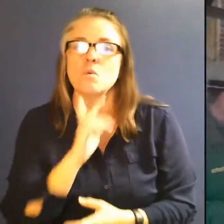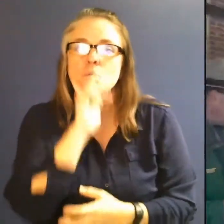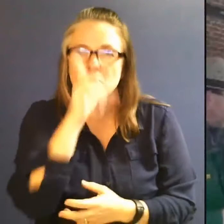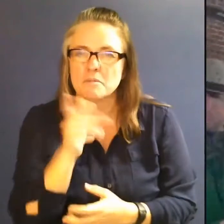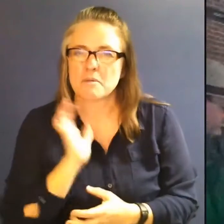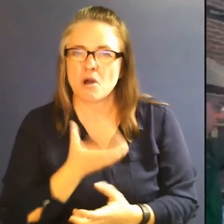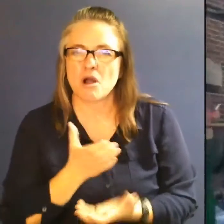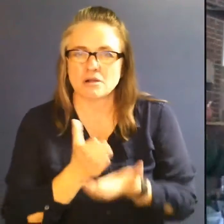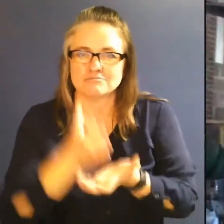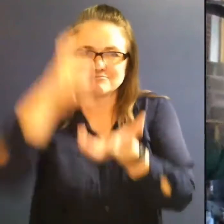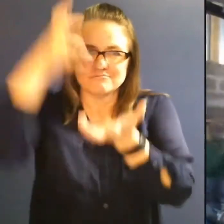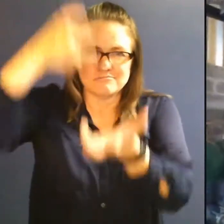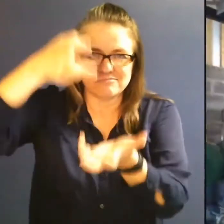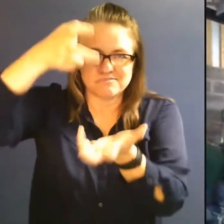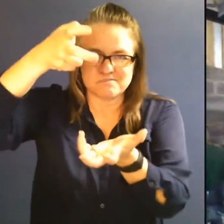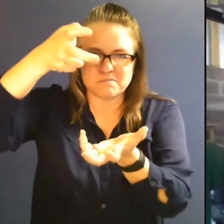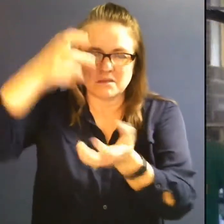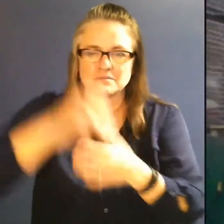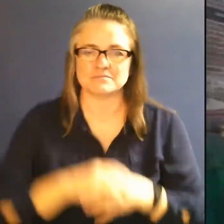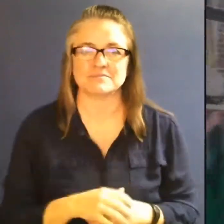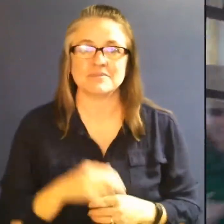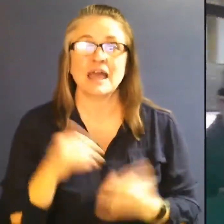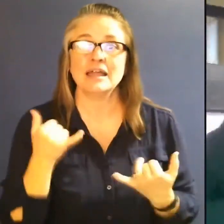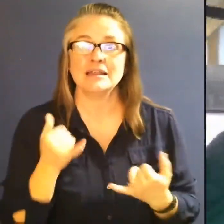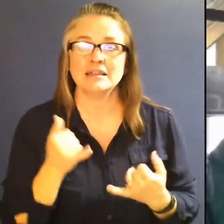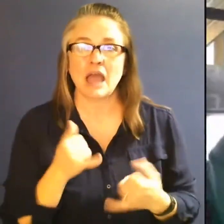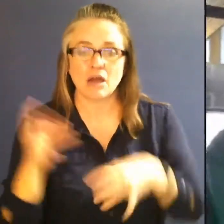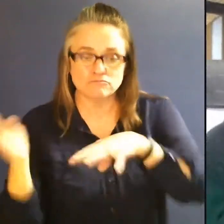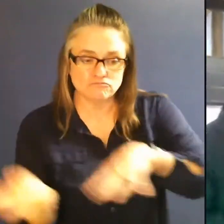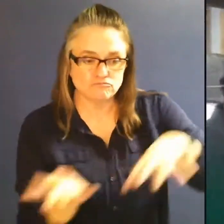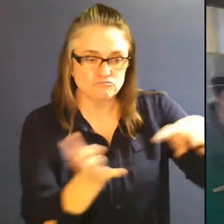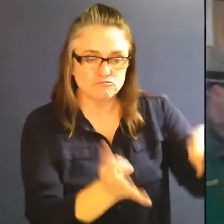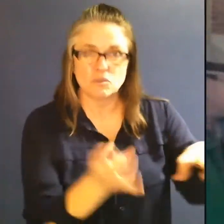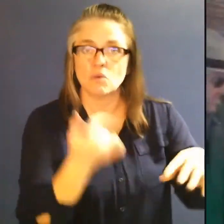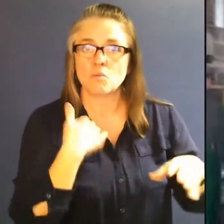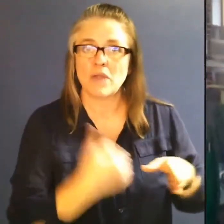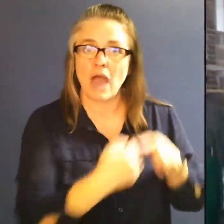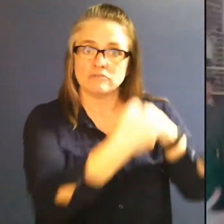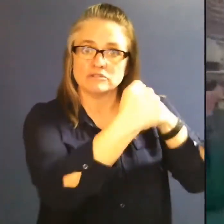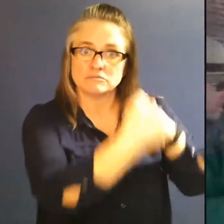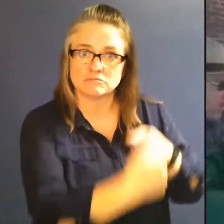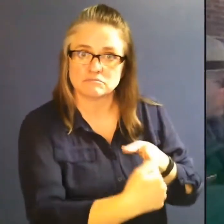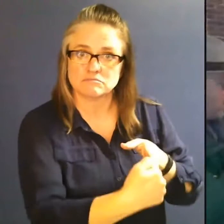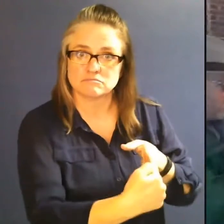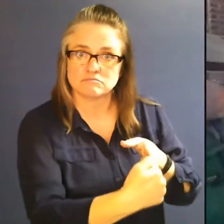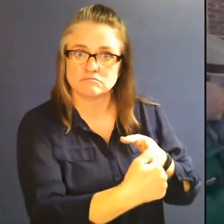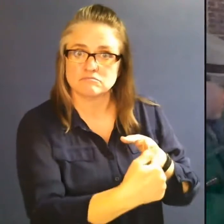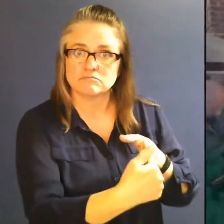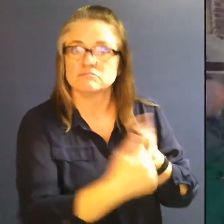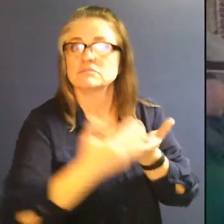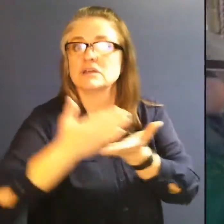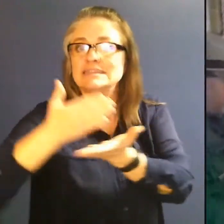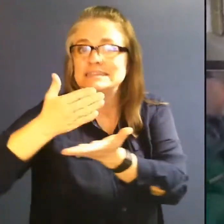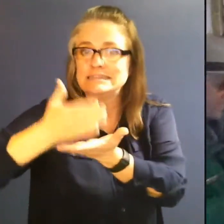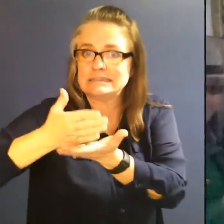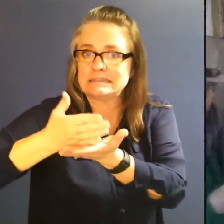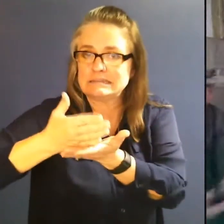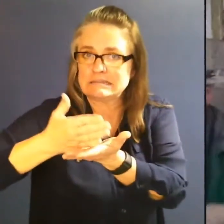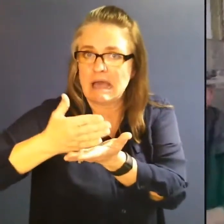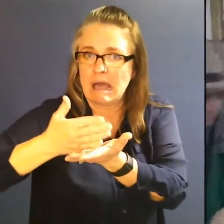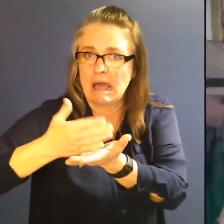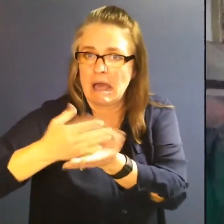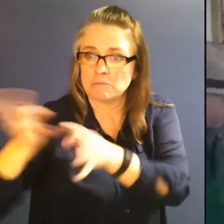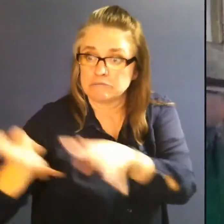talking about. You got the flow in here. We have these little stoppers, and we can stop the flow wherever we want it to